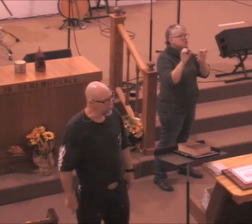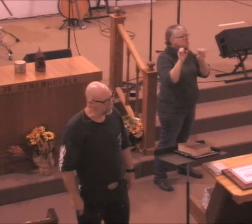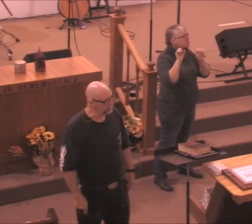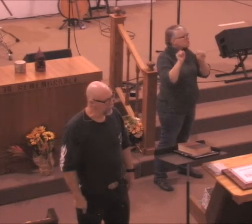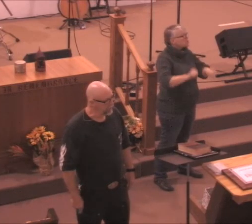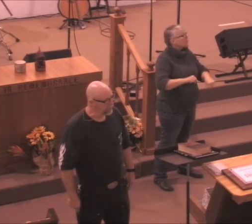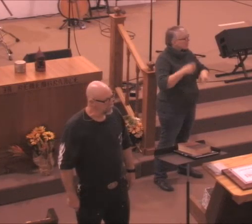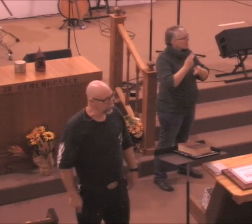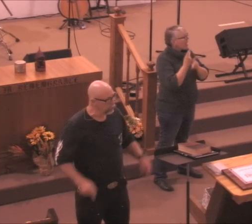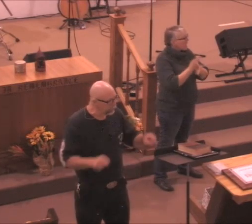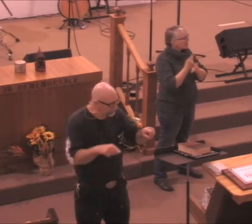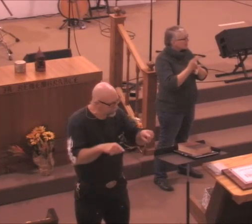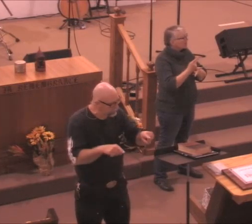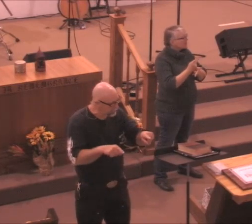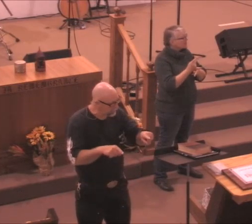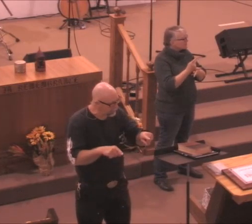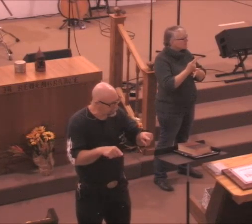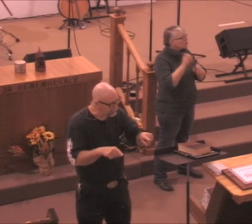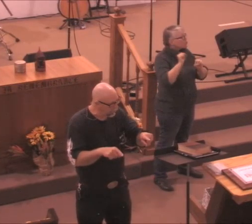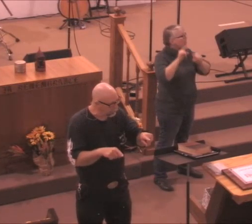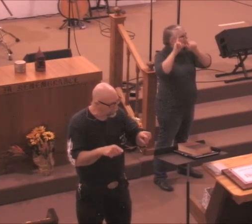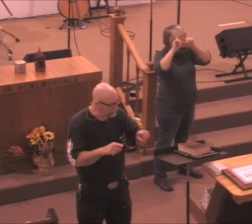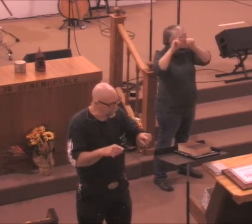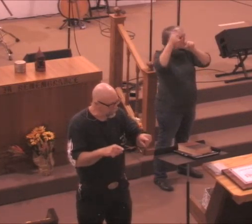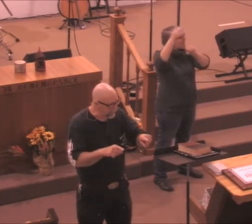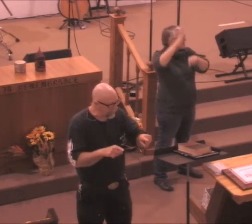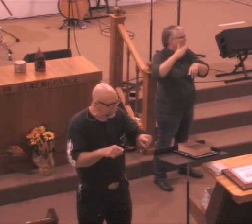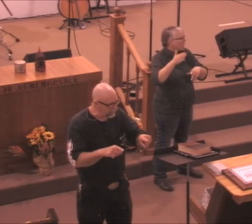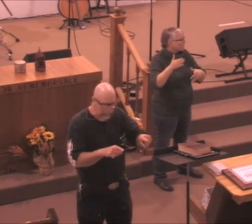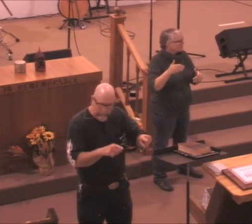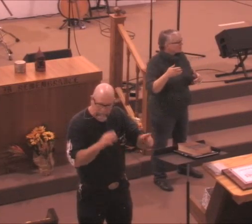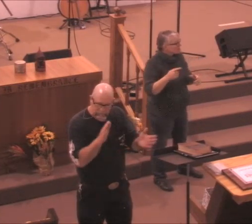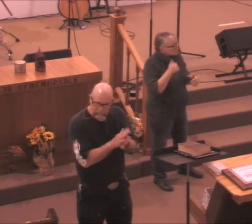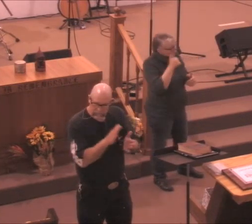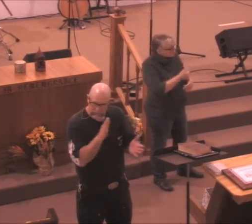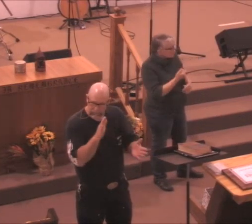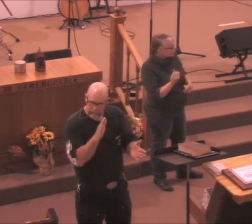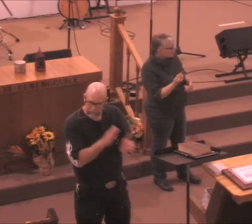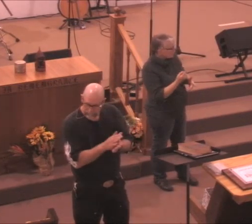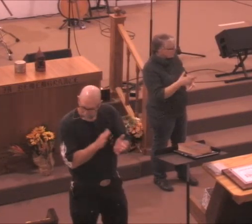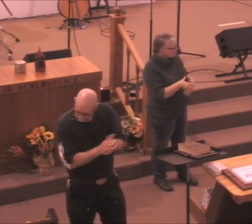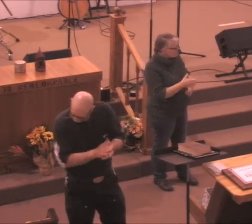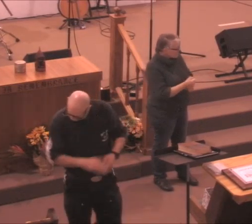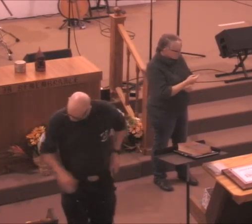Amen? Amen? So go love on somebody tomorrow when they make you mad. Amen? Love you.